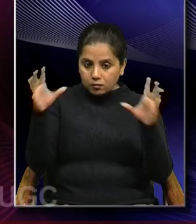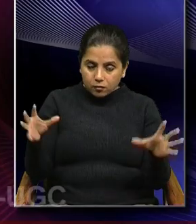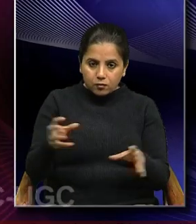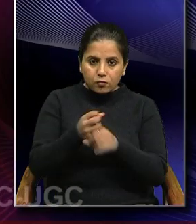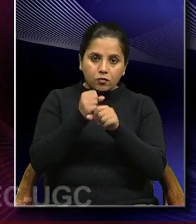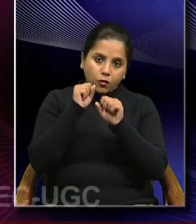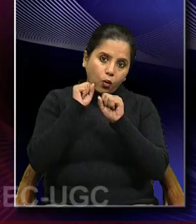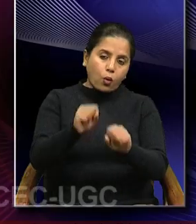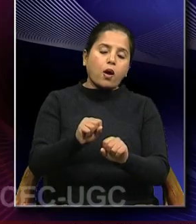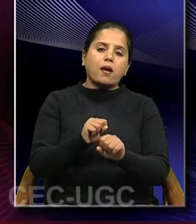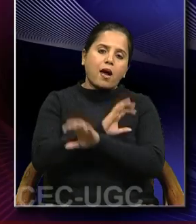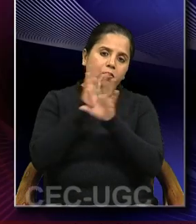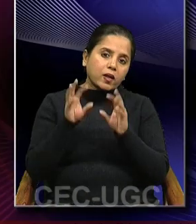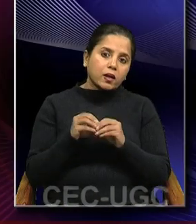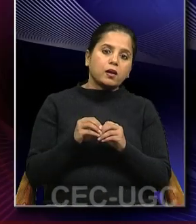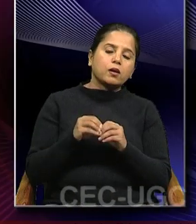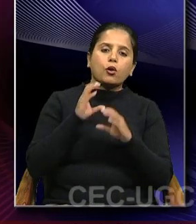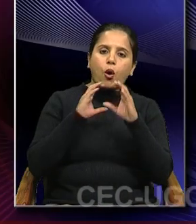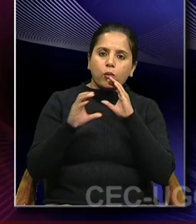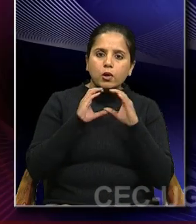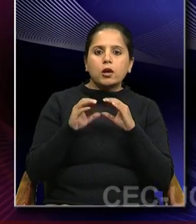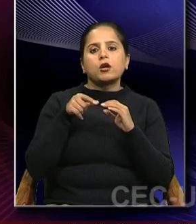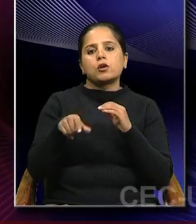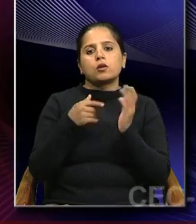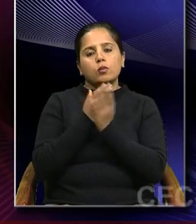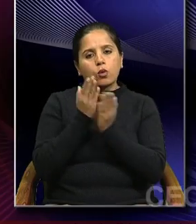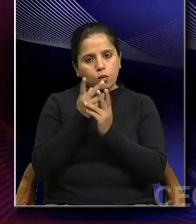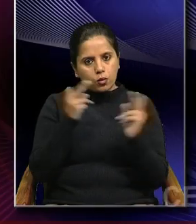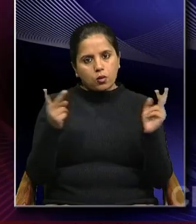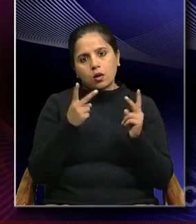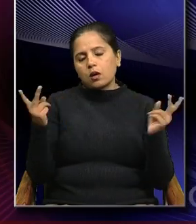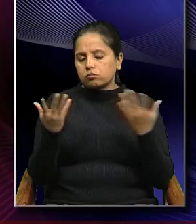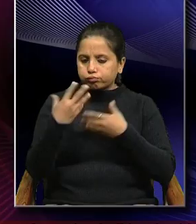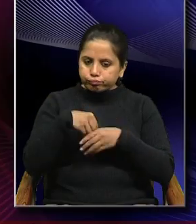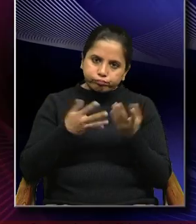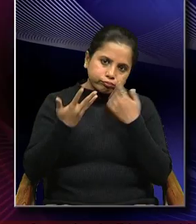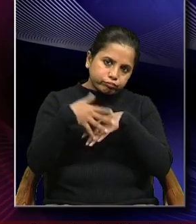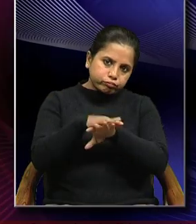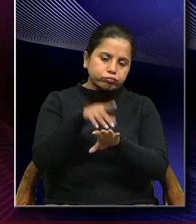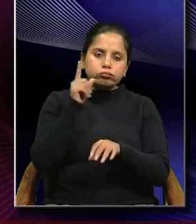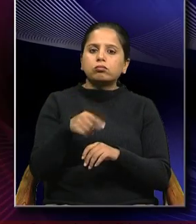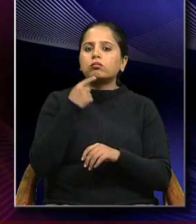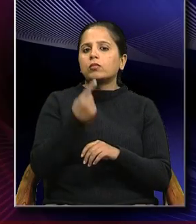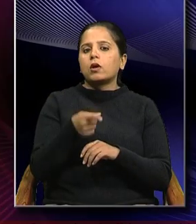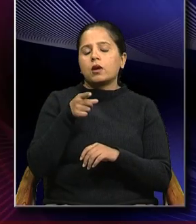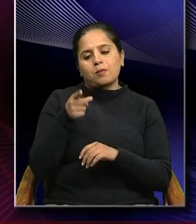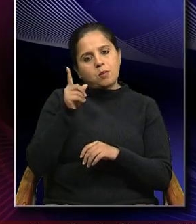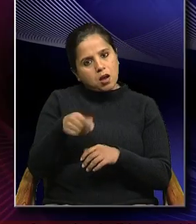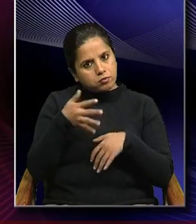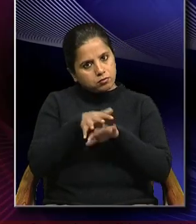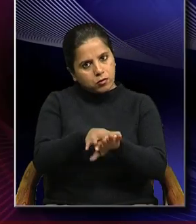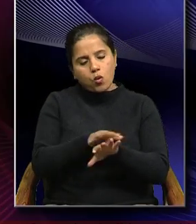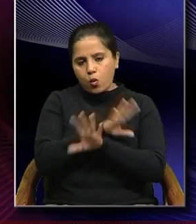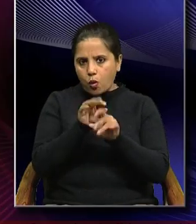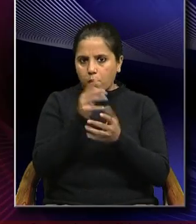all your communication modes in an integrated manner. So, there has to be an integration in all